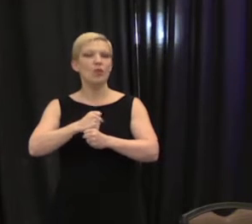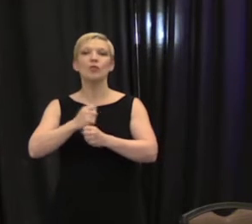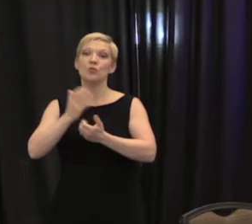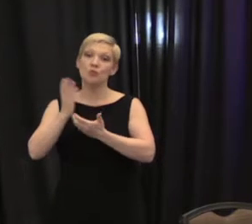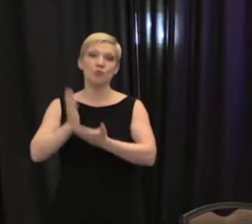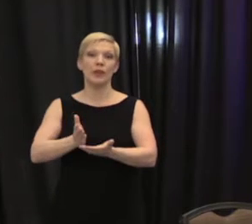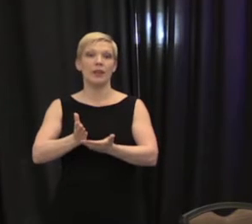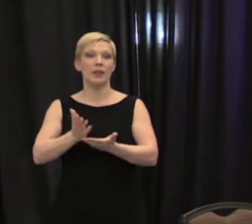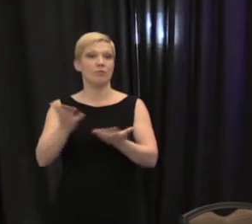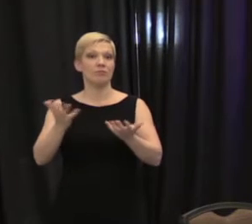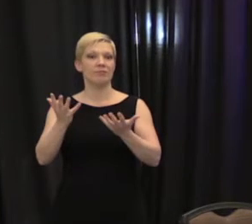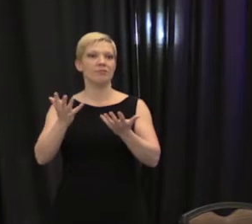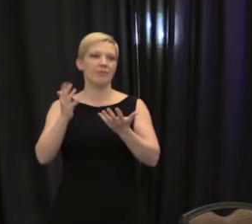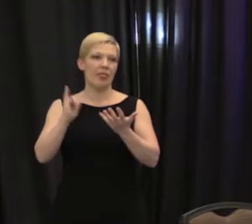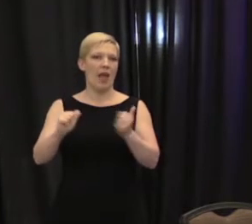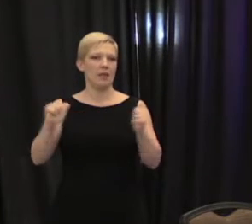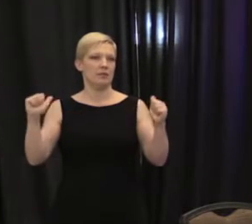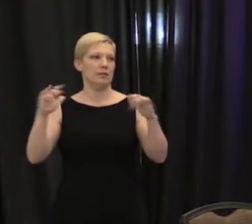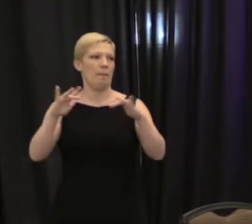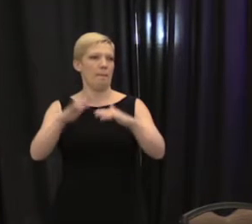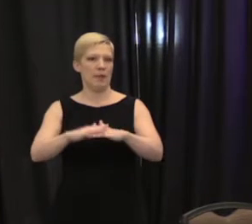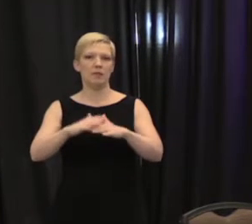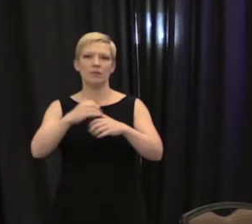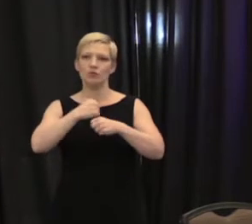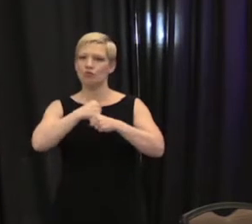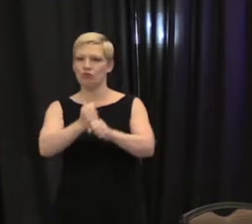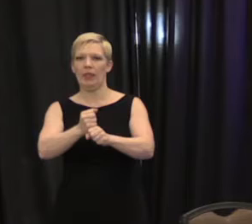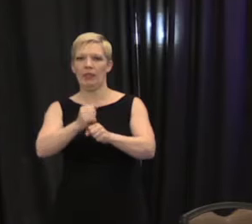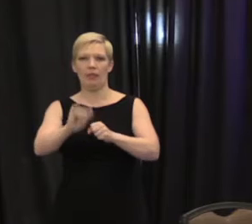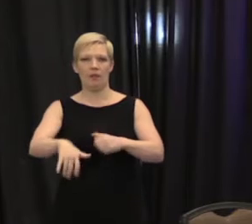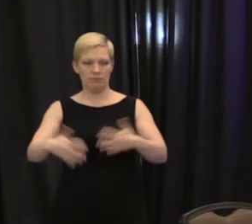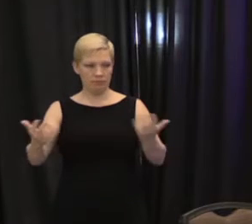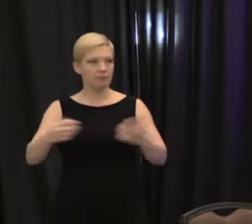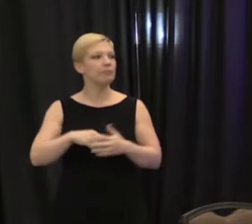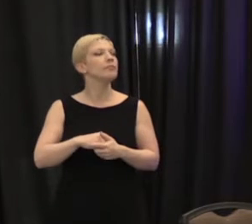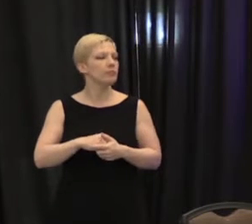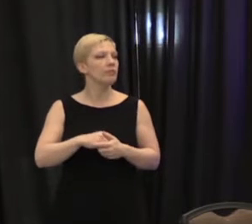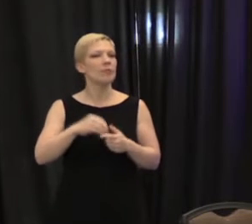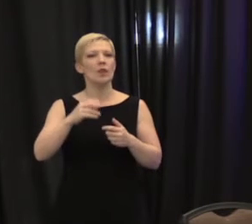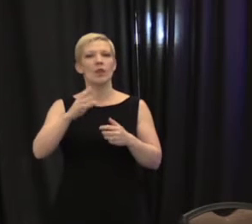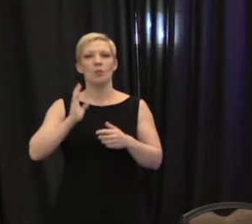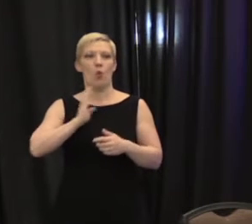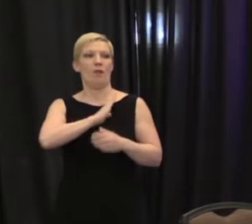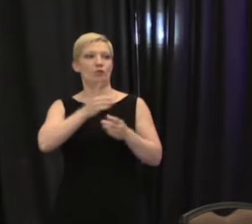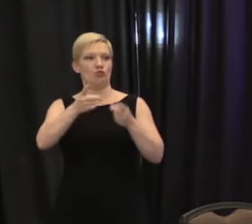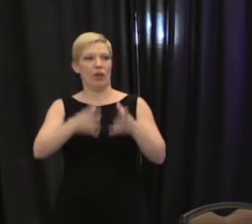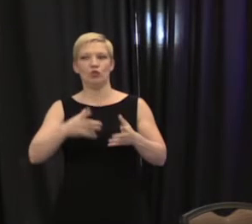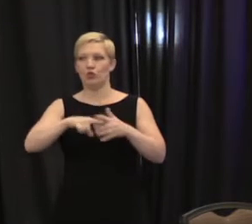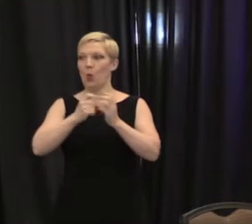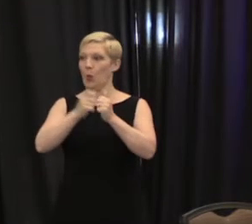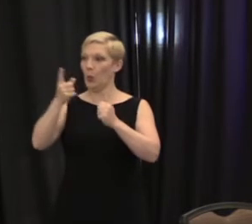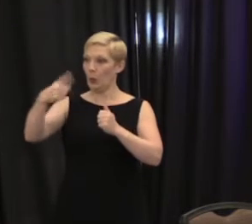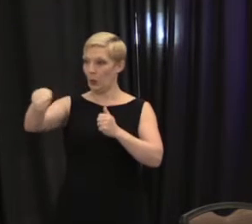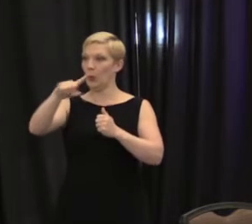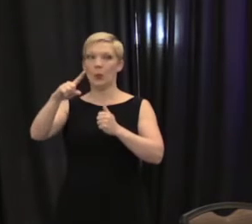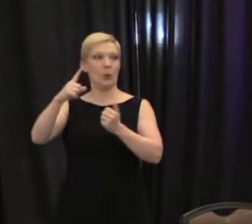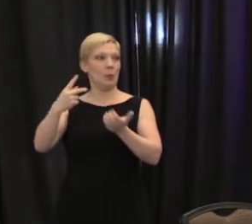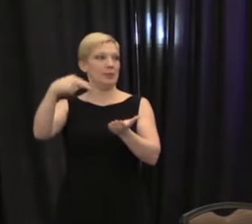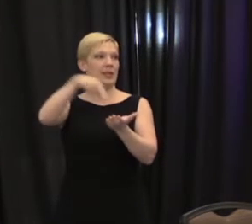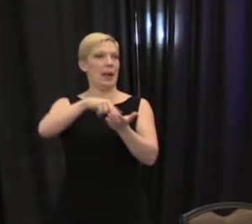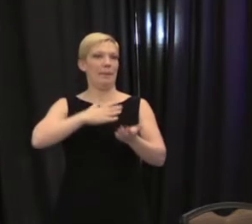summit. So I want to start with the Board of Directors of Woodhull. If you would stand, please.